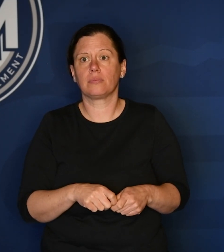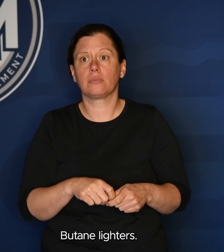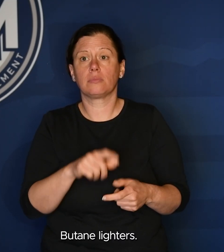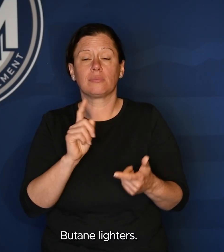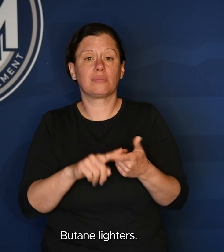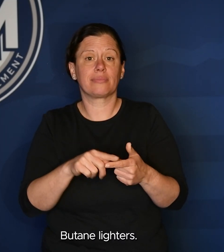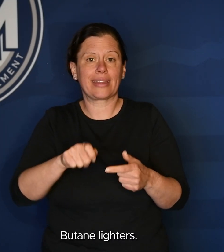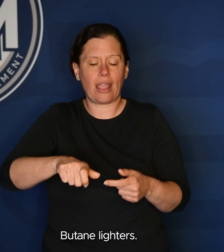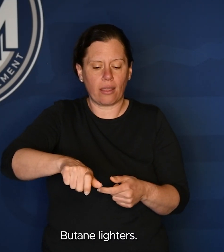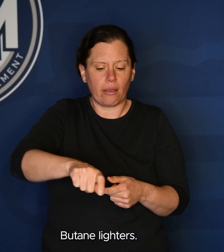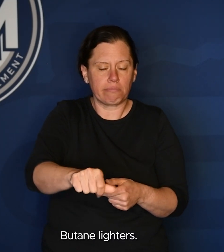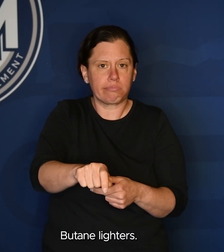butane lighters,